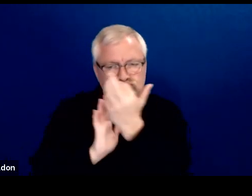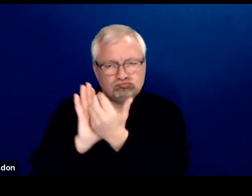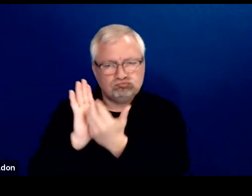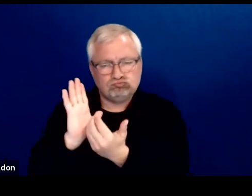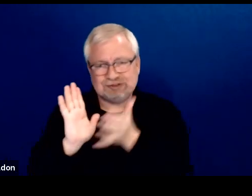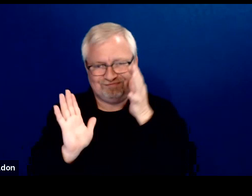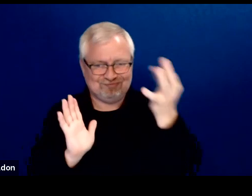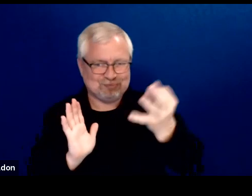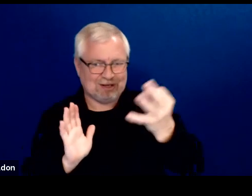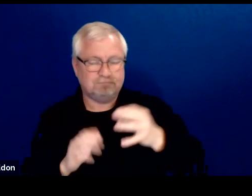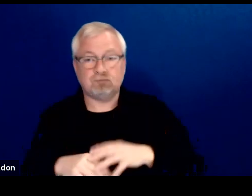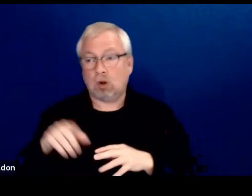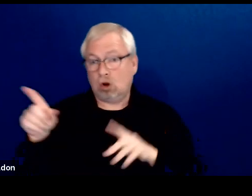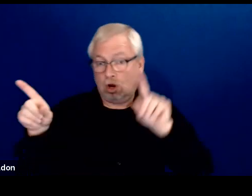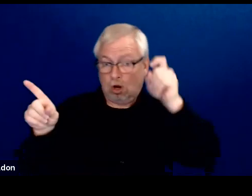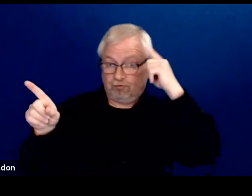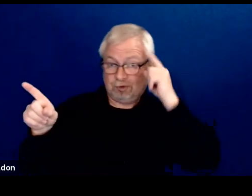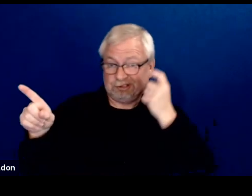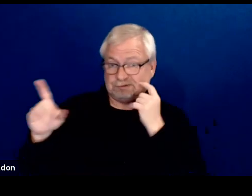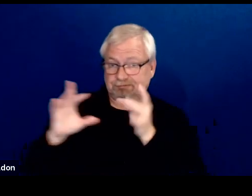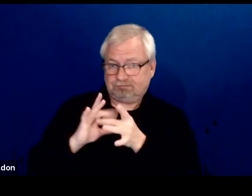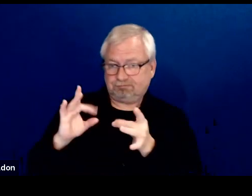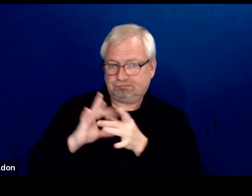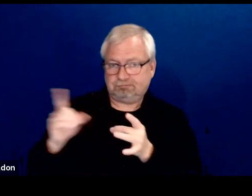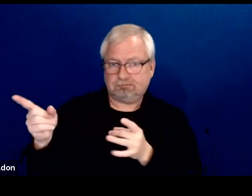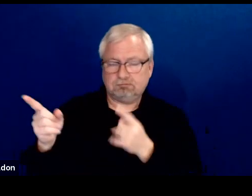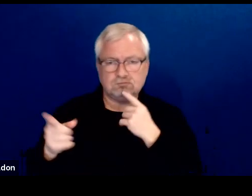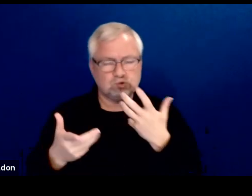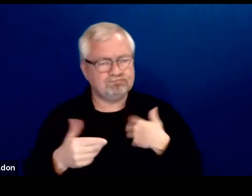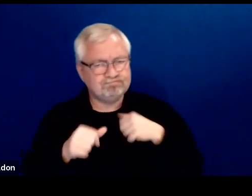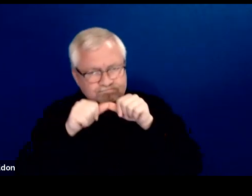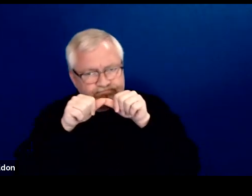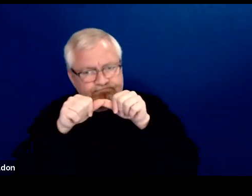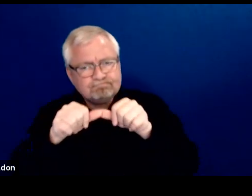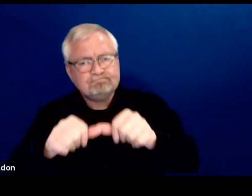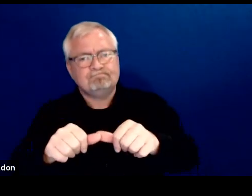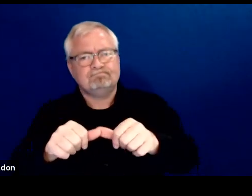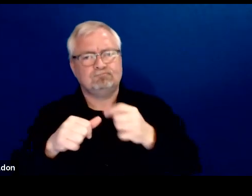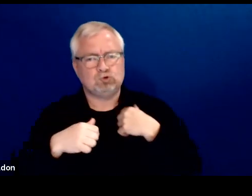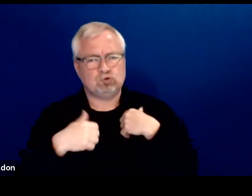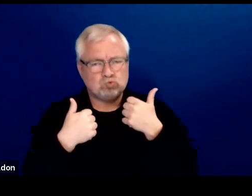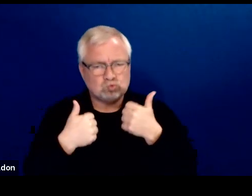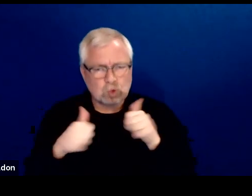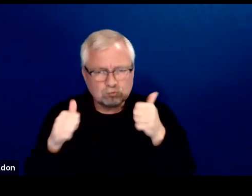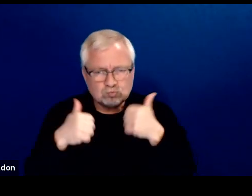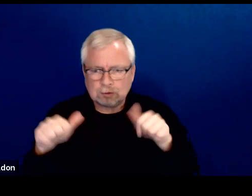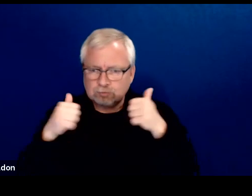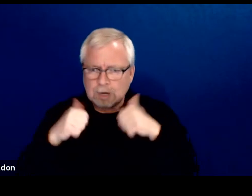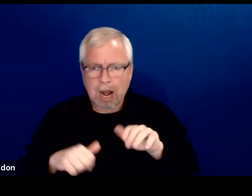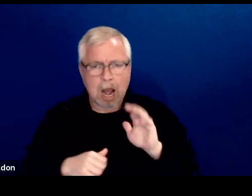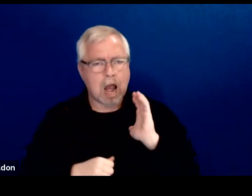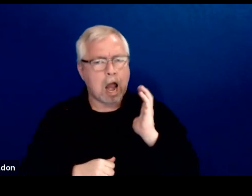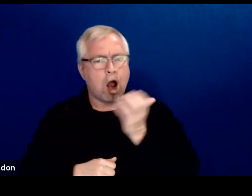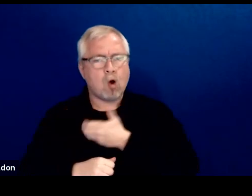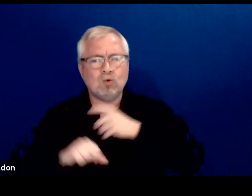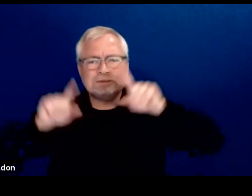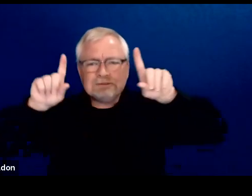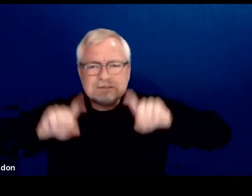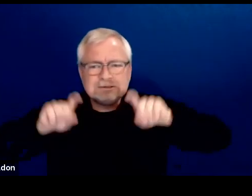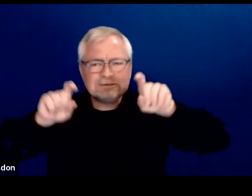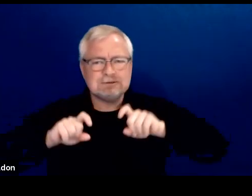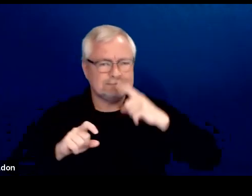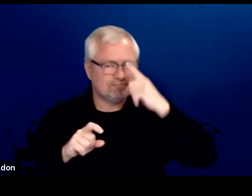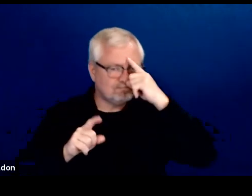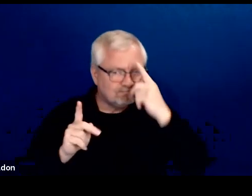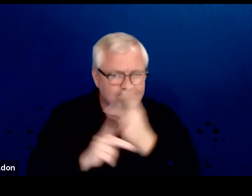need critically to continue to expand our testing strategies, not only the PCR tests that we do in the laboratory that let us